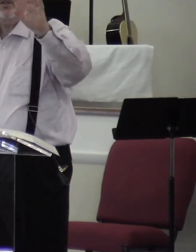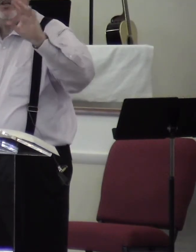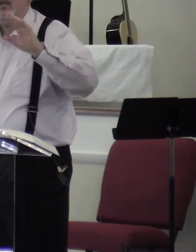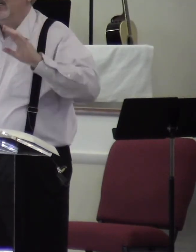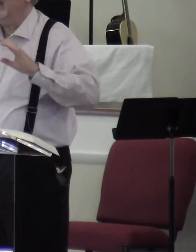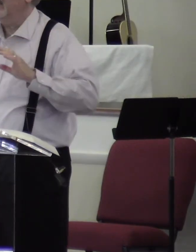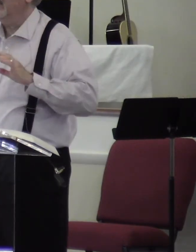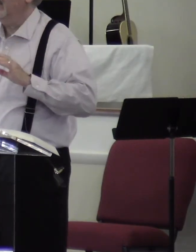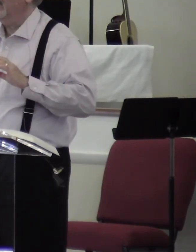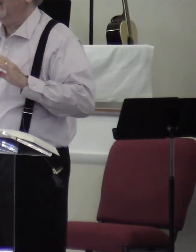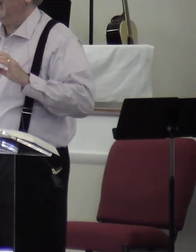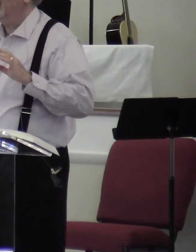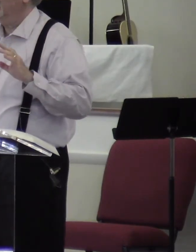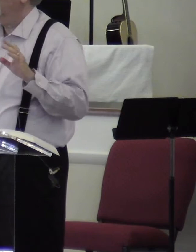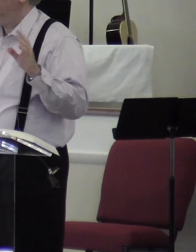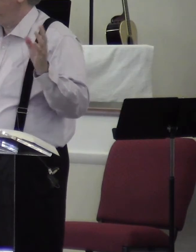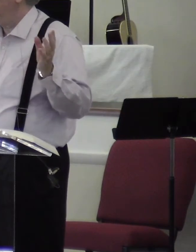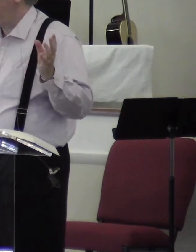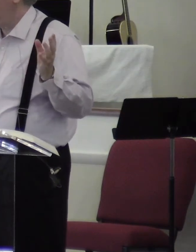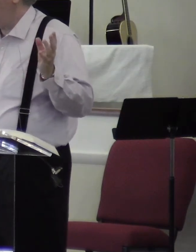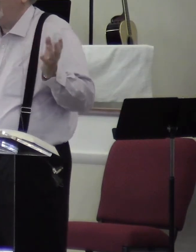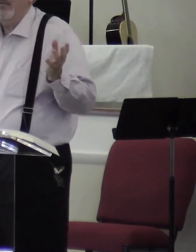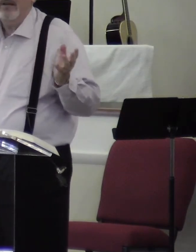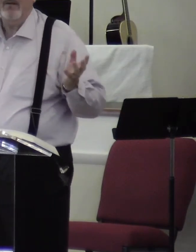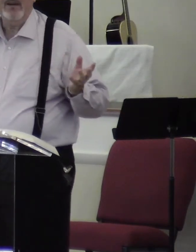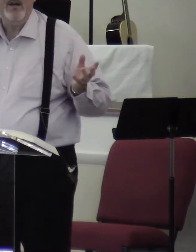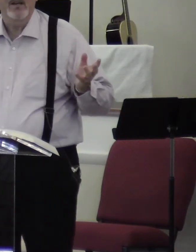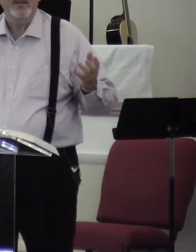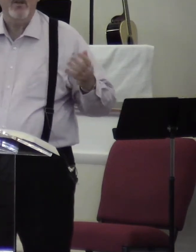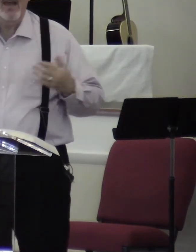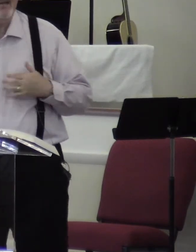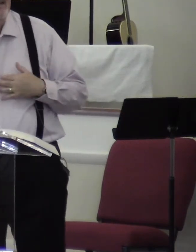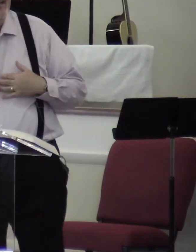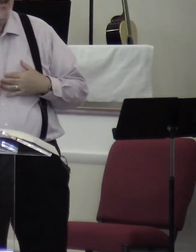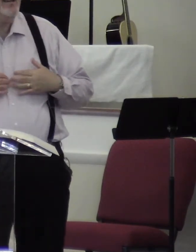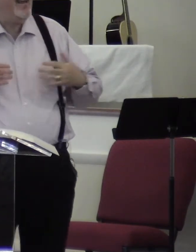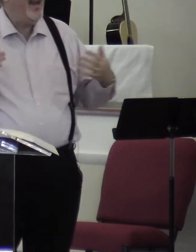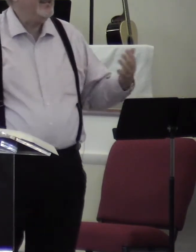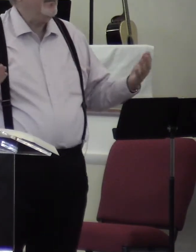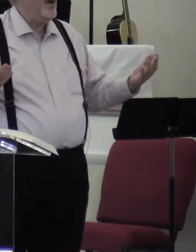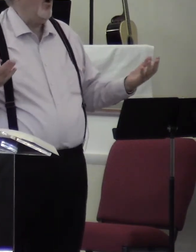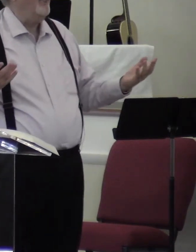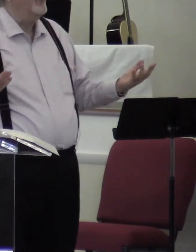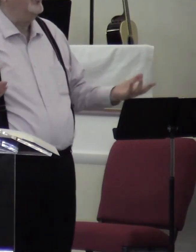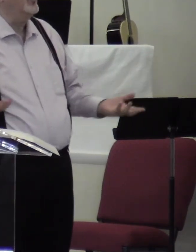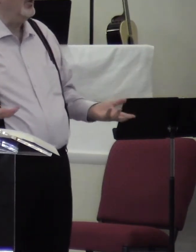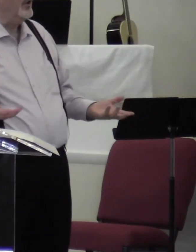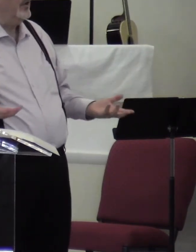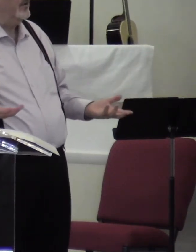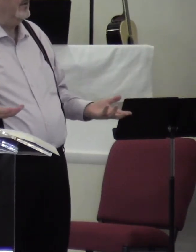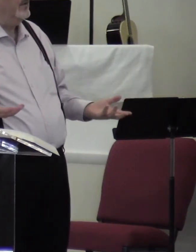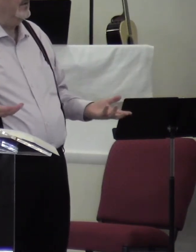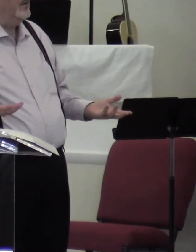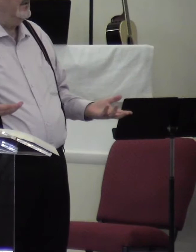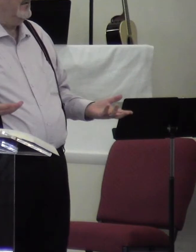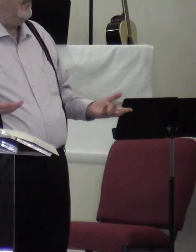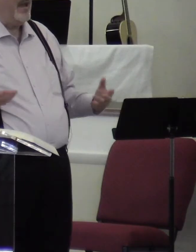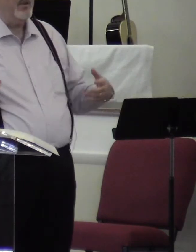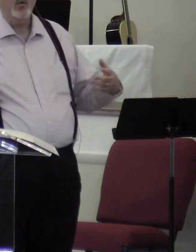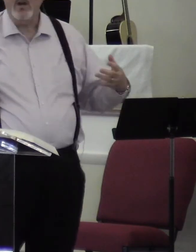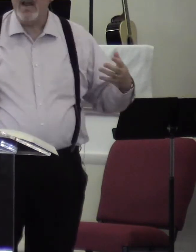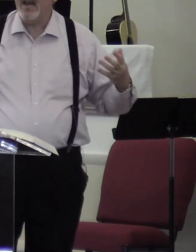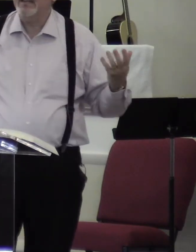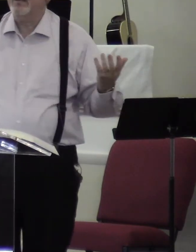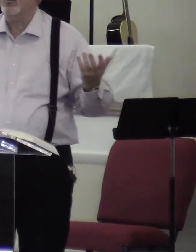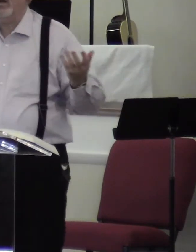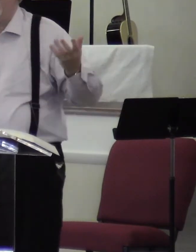and Asia and say, well, probably never get to. So that takes me off the hook.